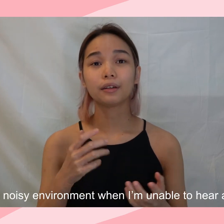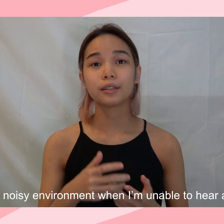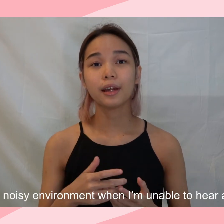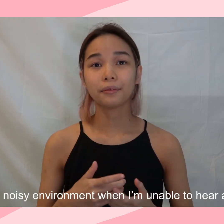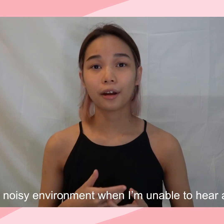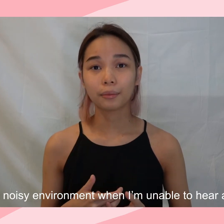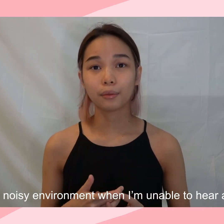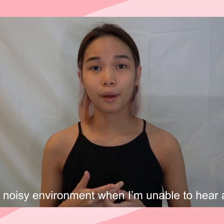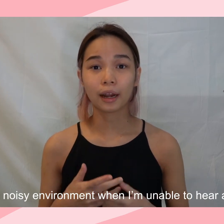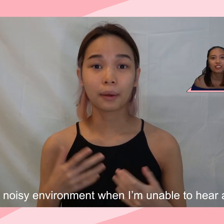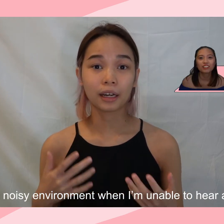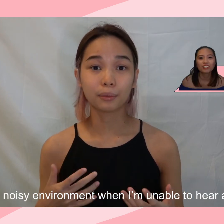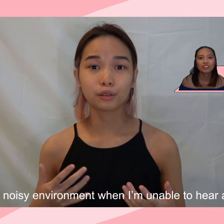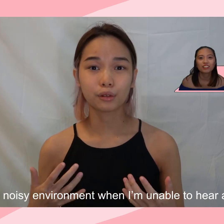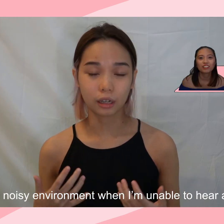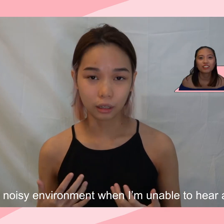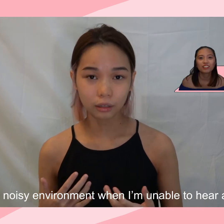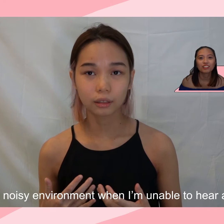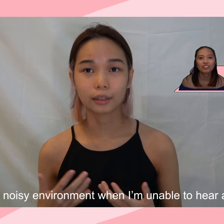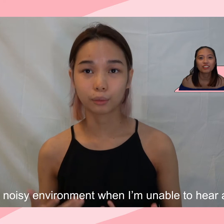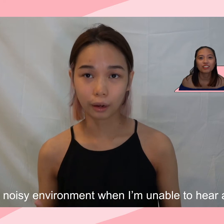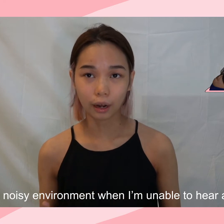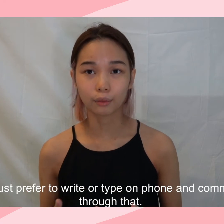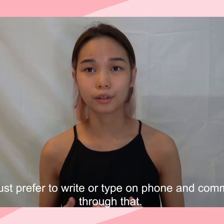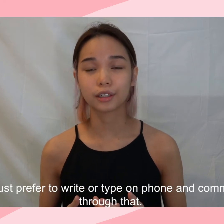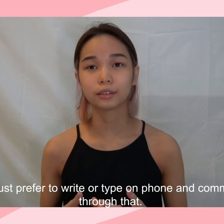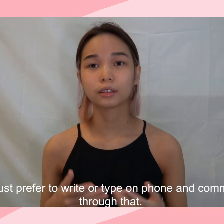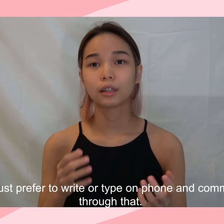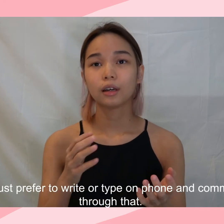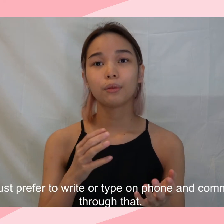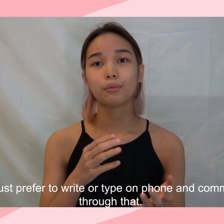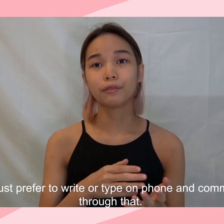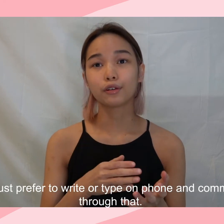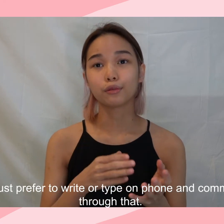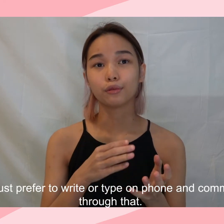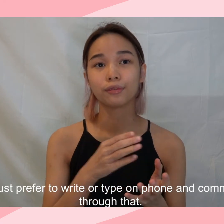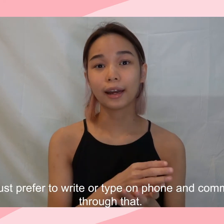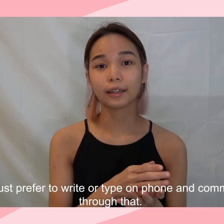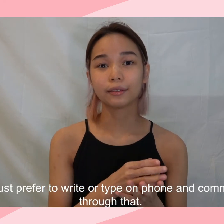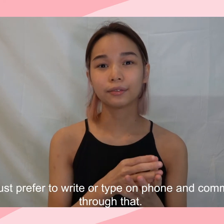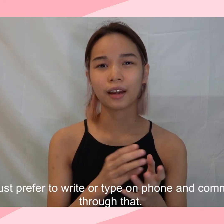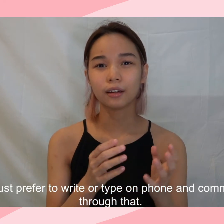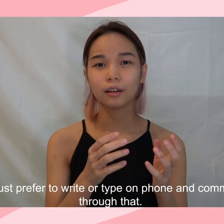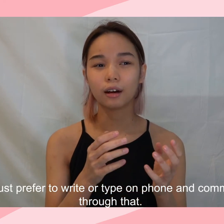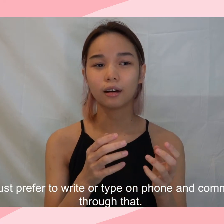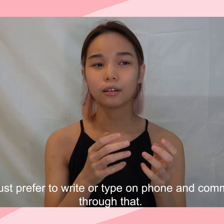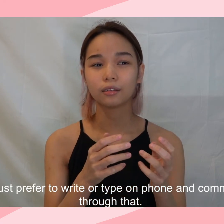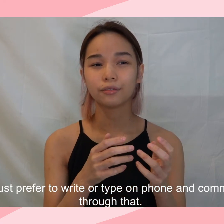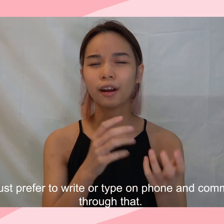noisy environment, when I'm unable to hear as well, I would just prefer to write via write or